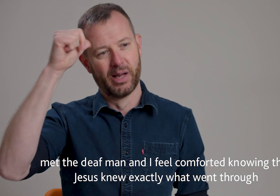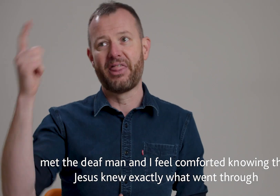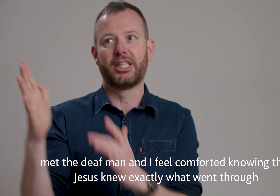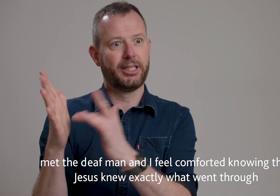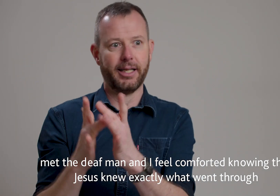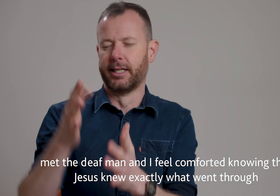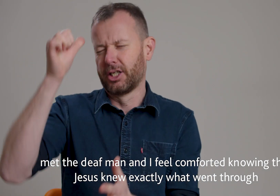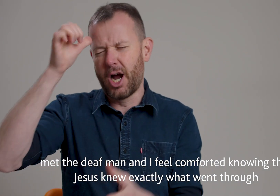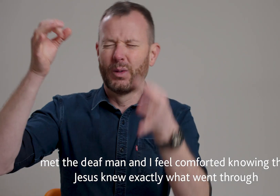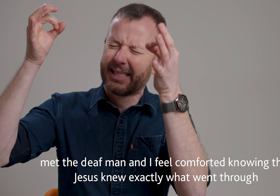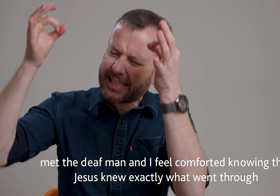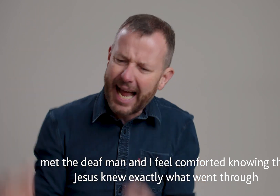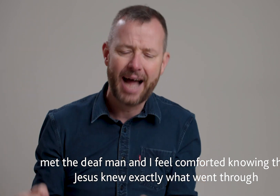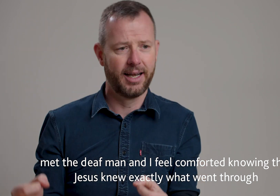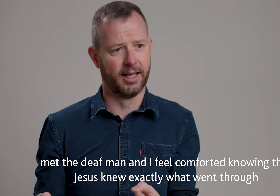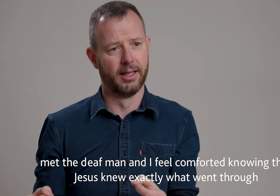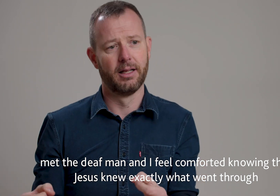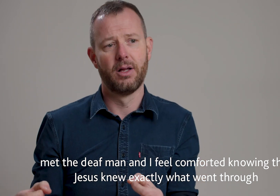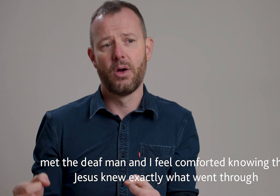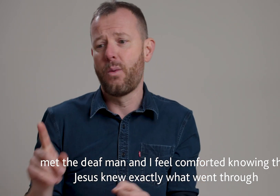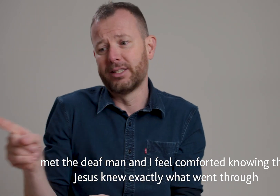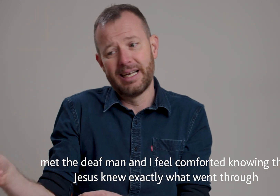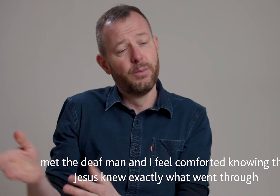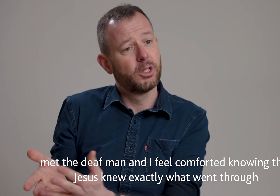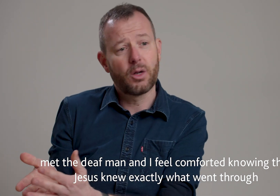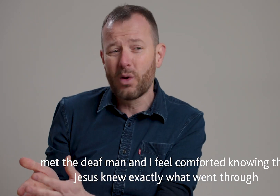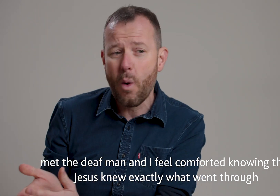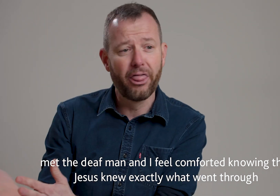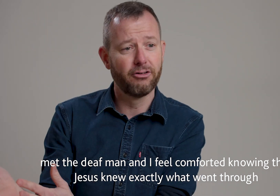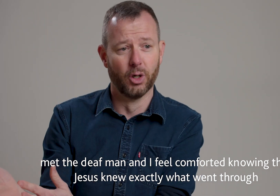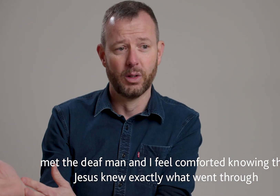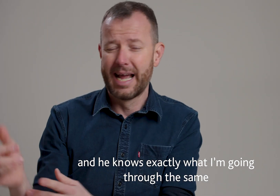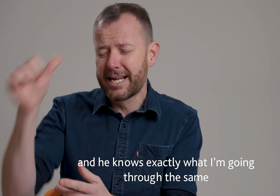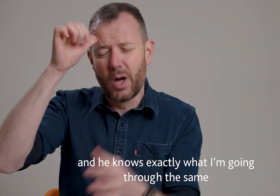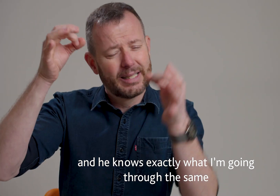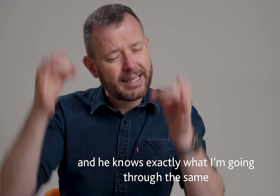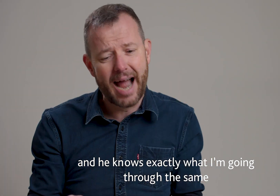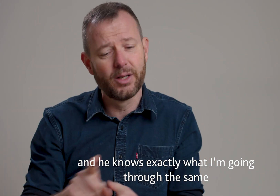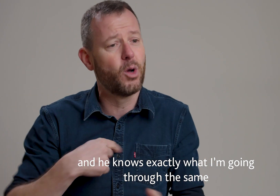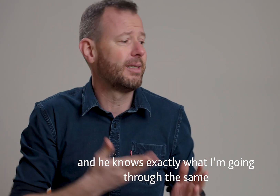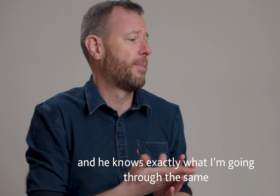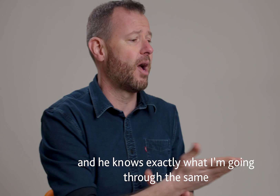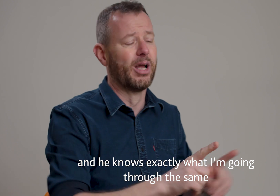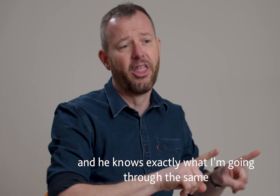that Jesus knows exactly what he went through. He knows exactly what I'm going